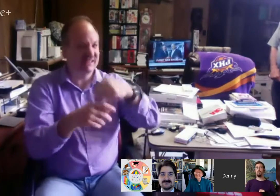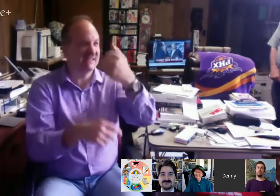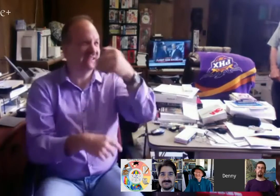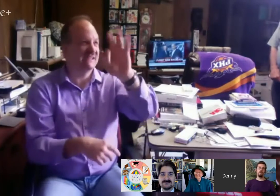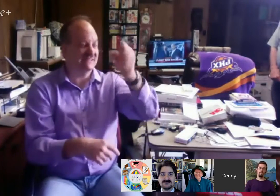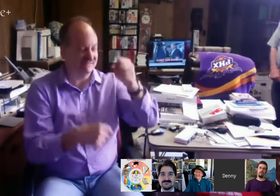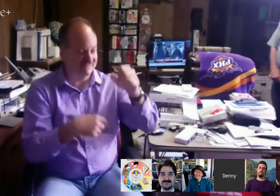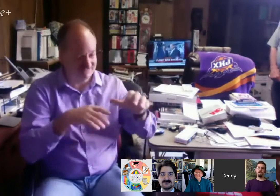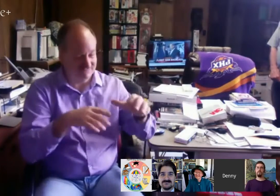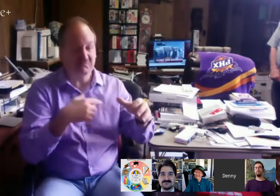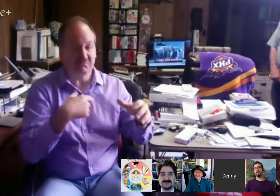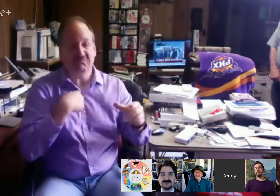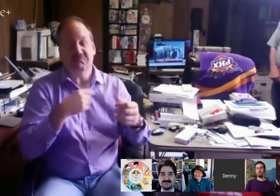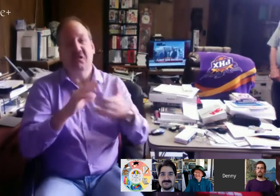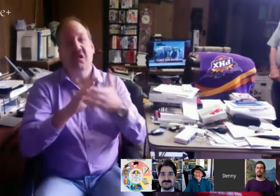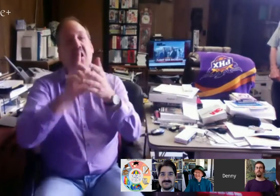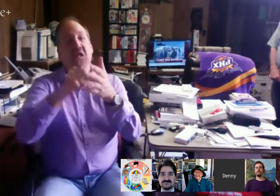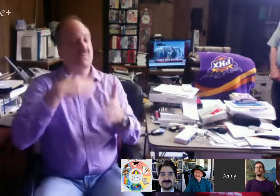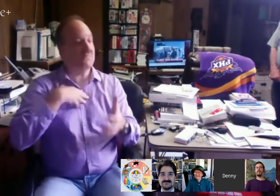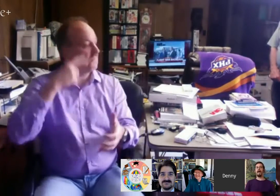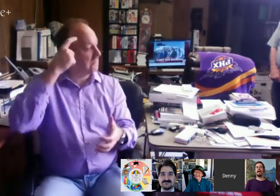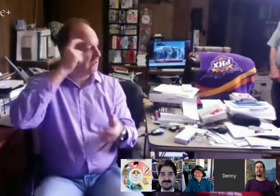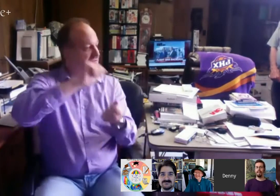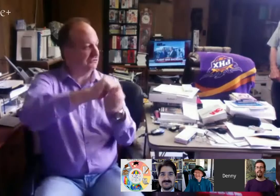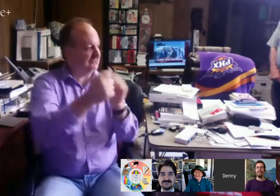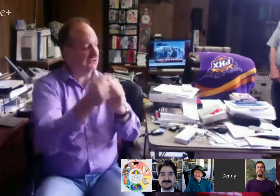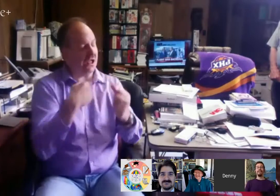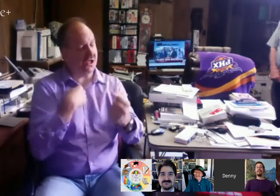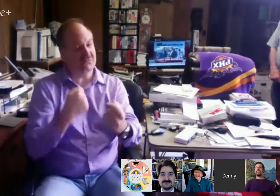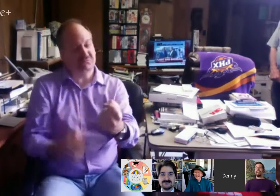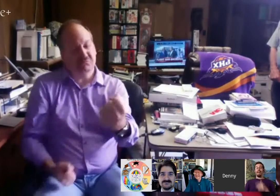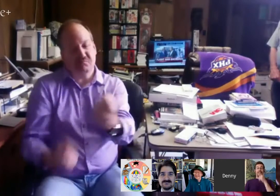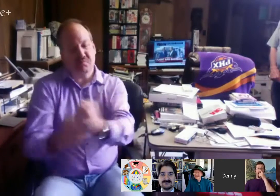sign, and I remember it took like 5 minutes just for one sign.